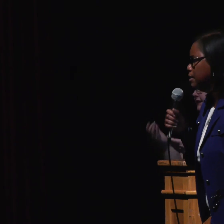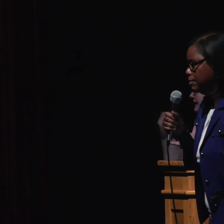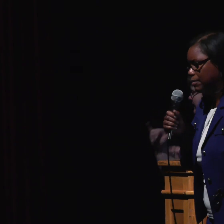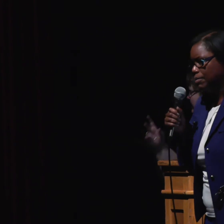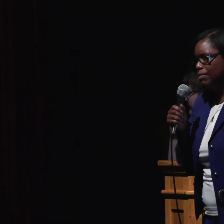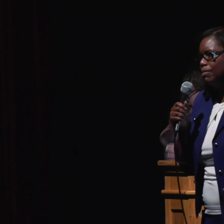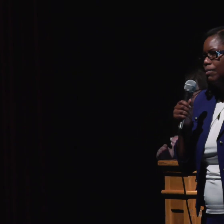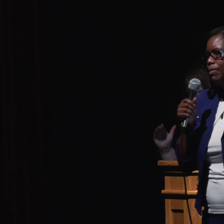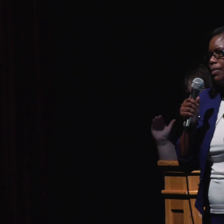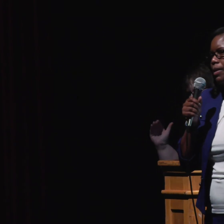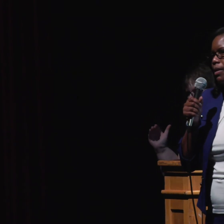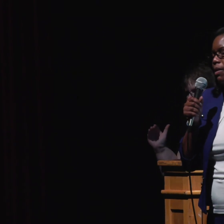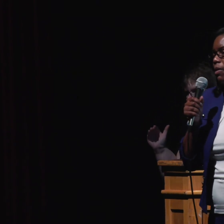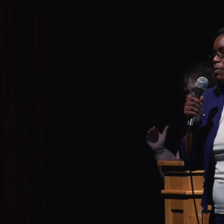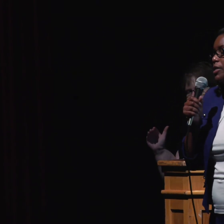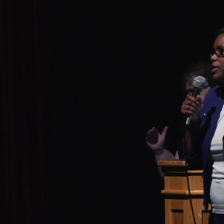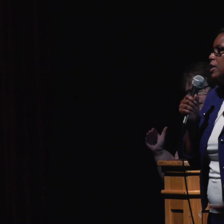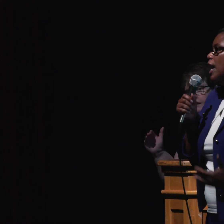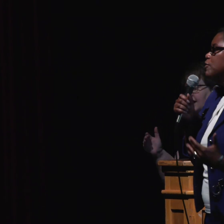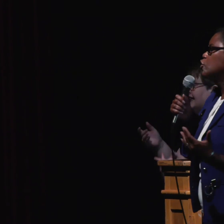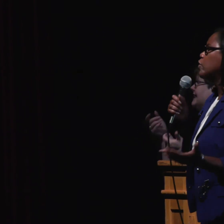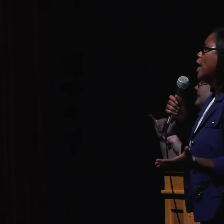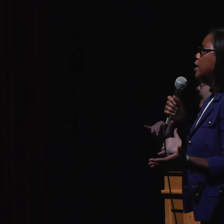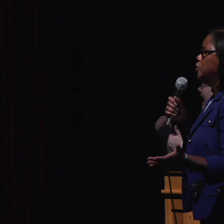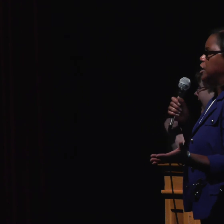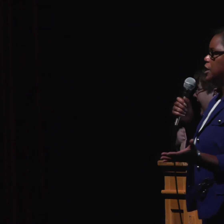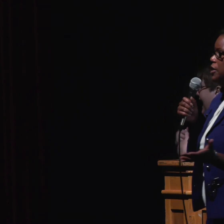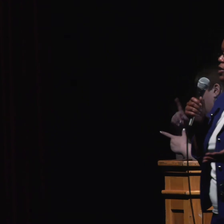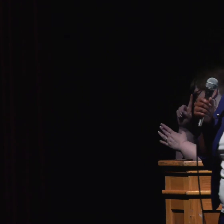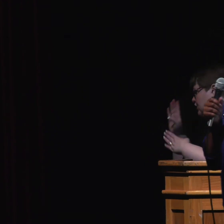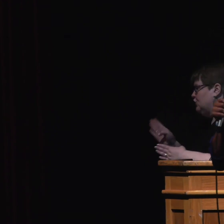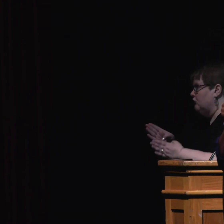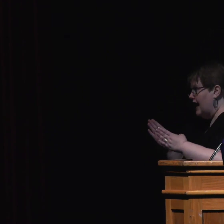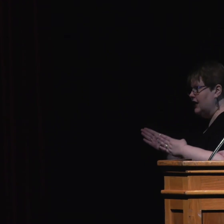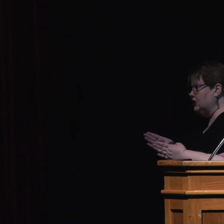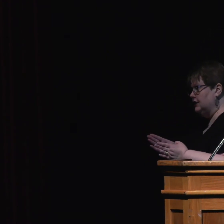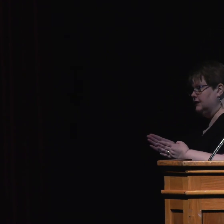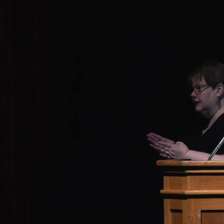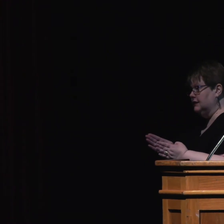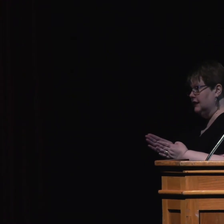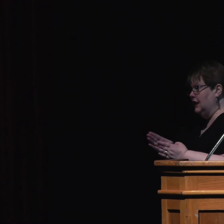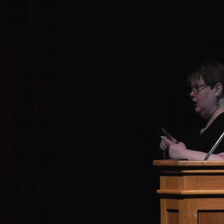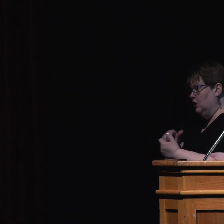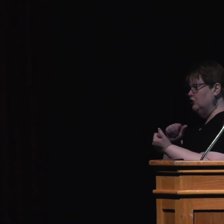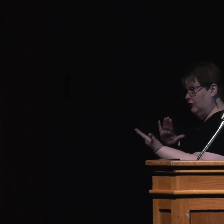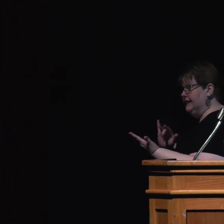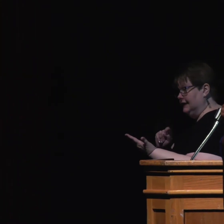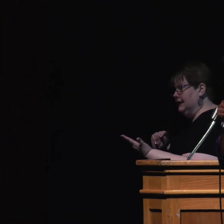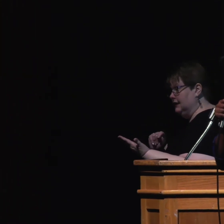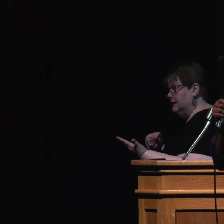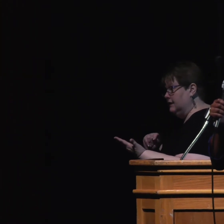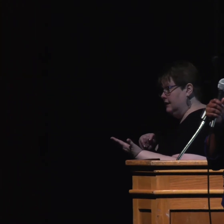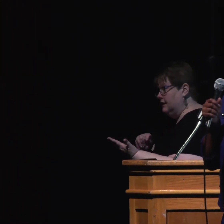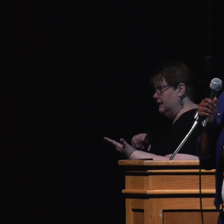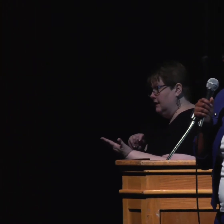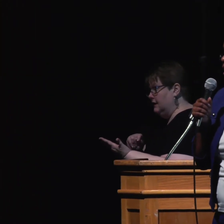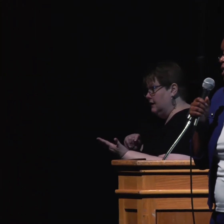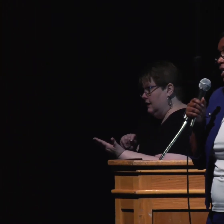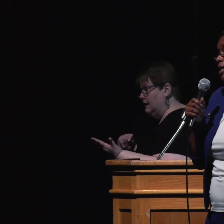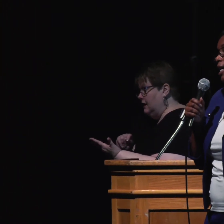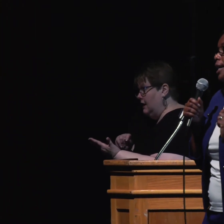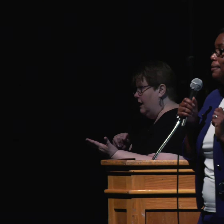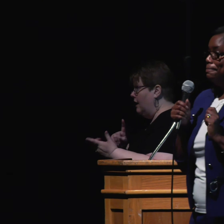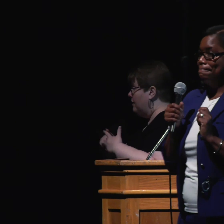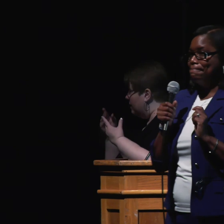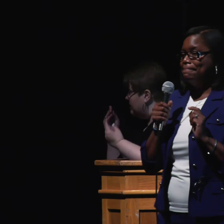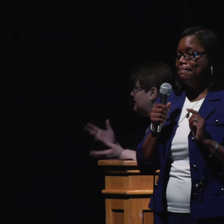see it. We still have strategies for addressing it. But I'm gonna